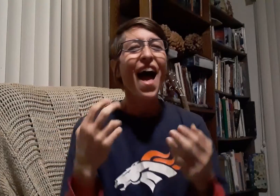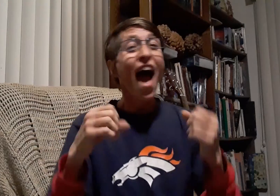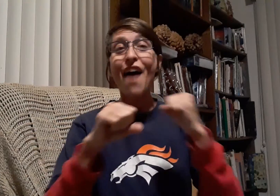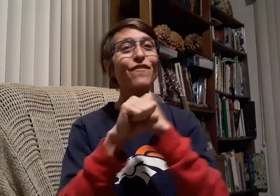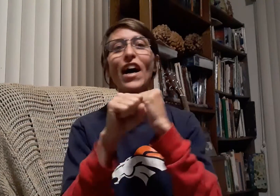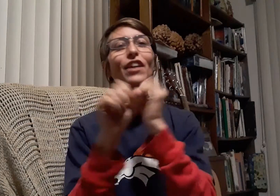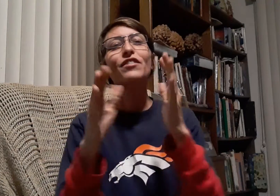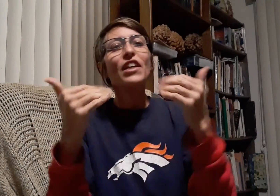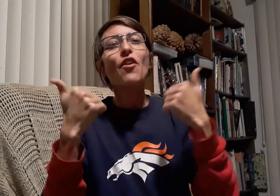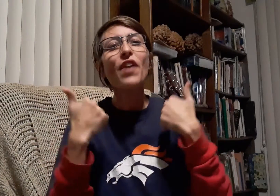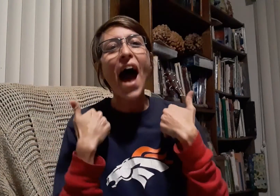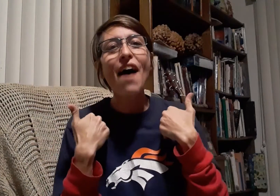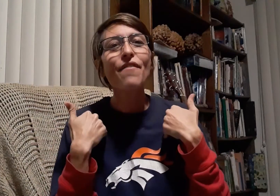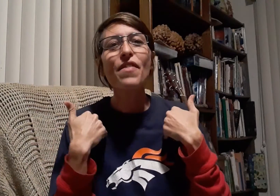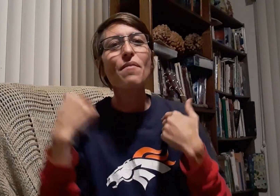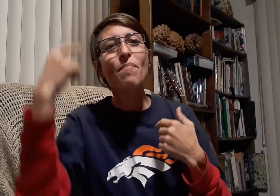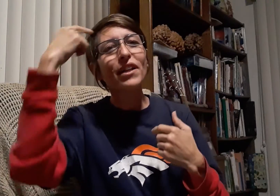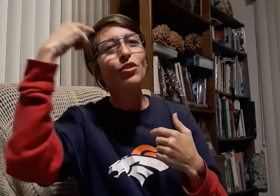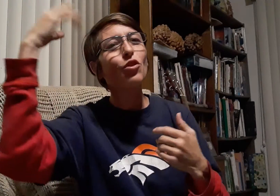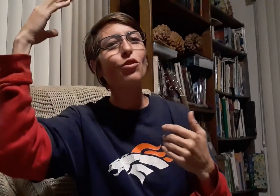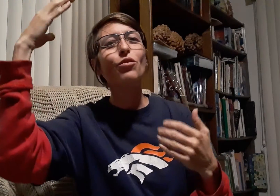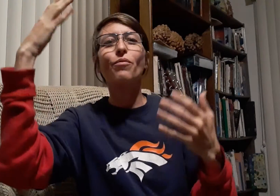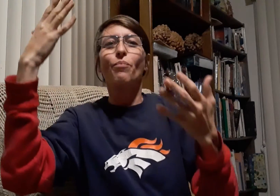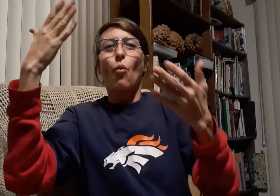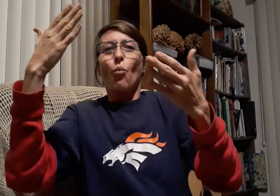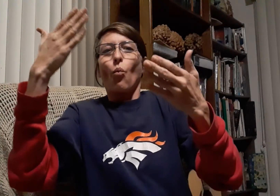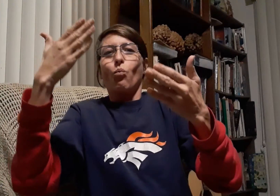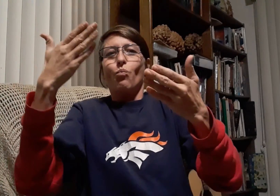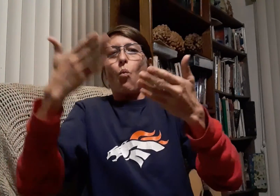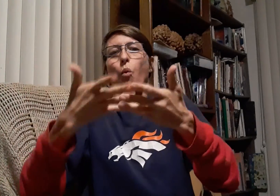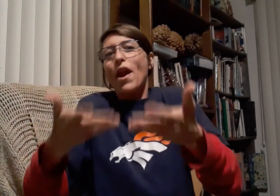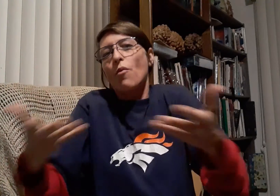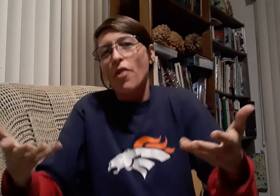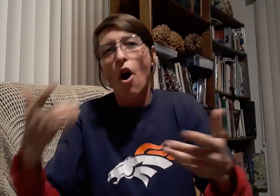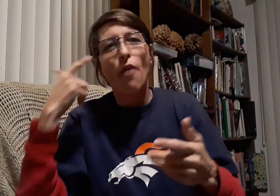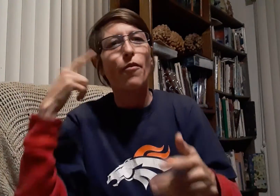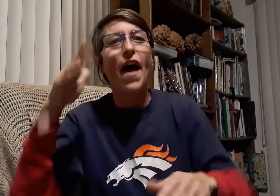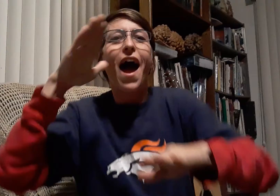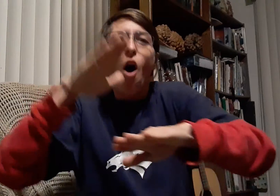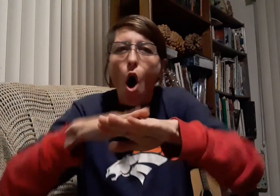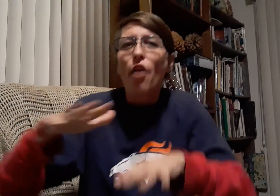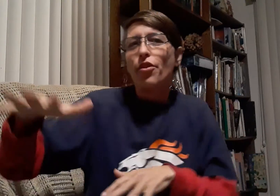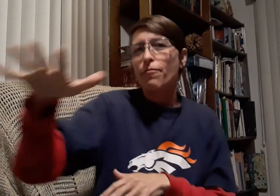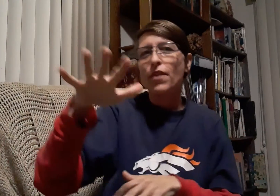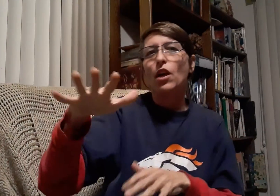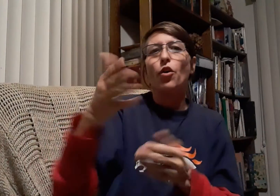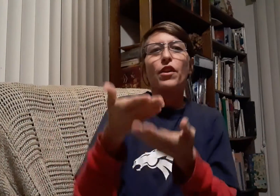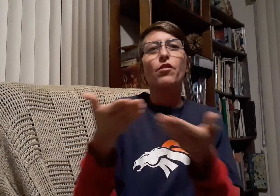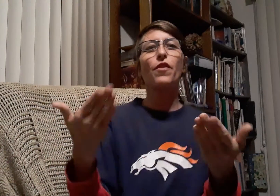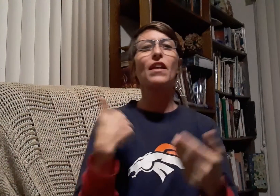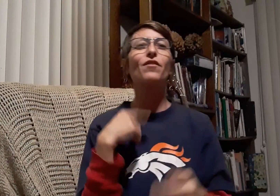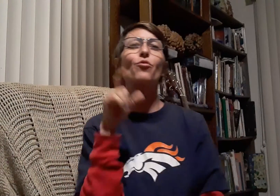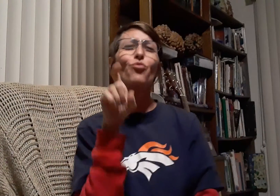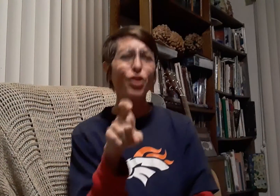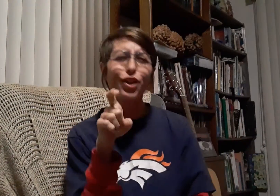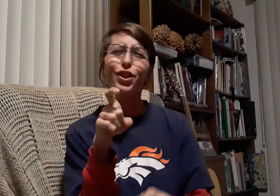And fighters, they don't have the mental wherewithal for that on the field. These are things that really should